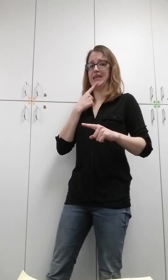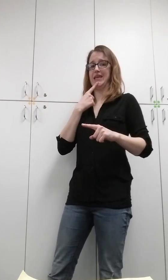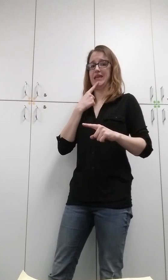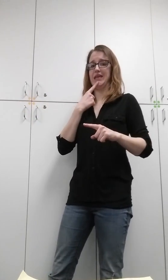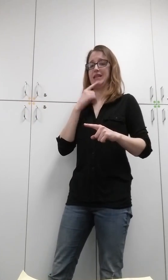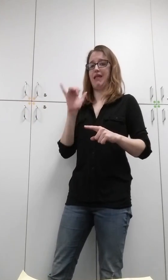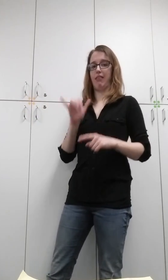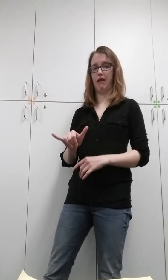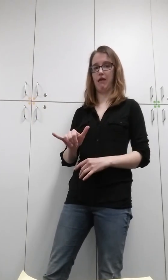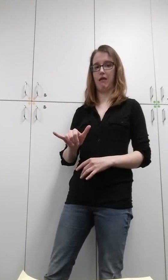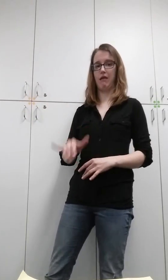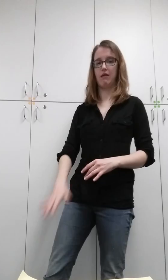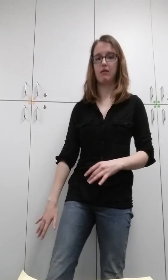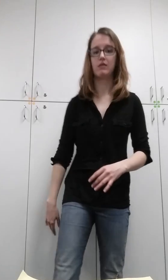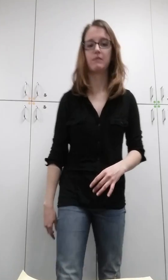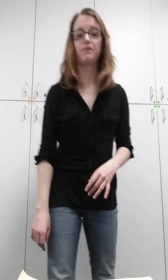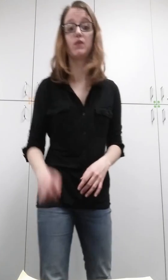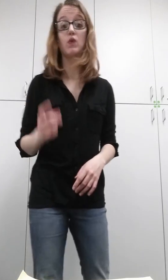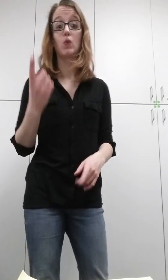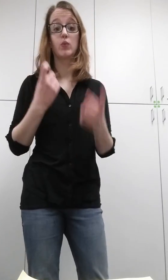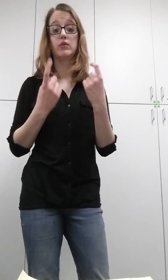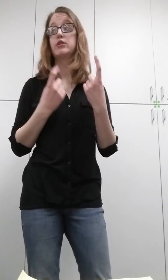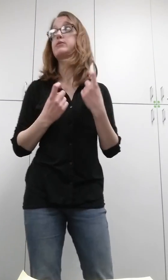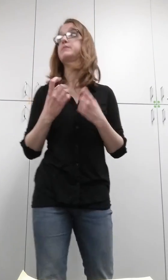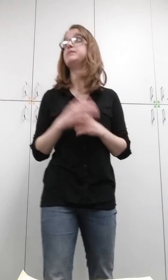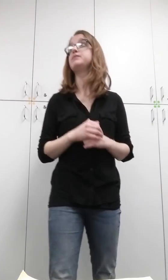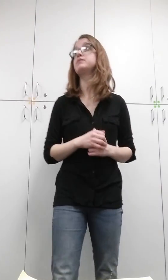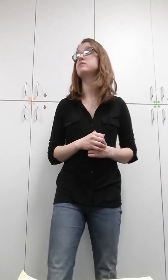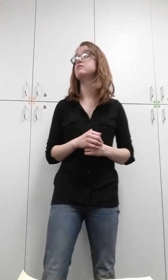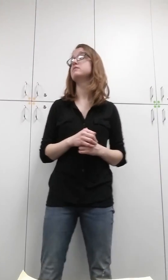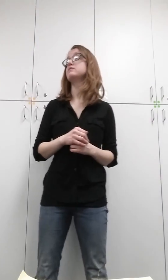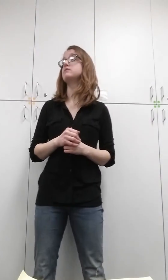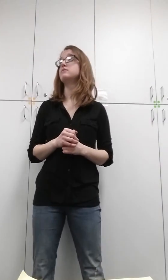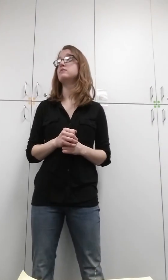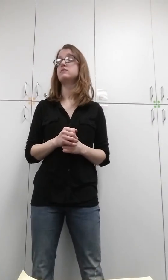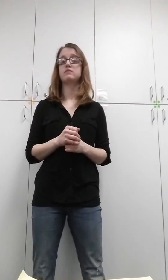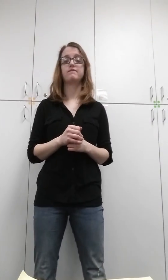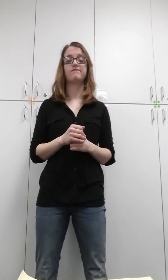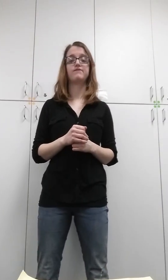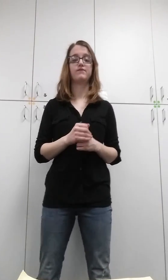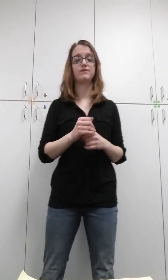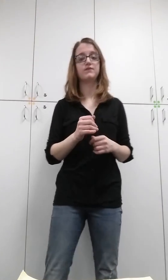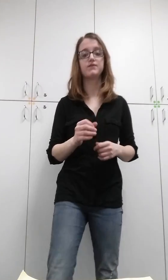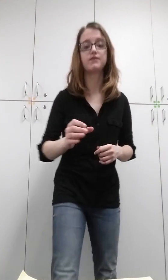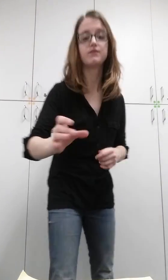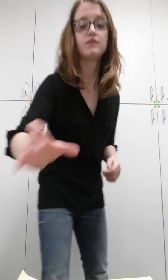Question? Oh, you're gonna catch yourselves from now on every time you do it. You're gonna be like,